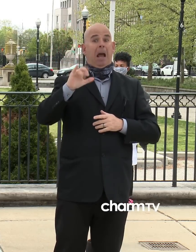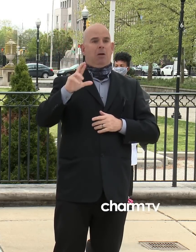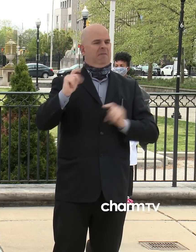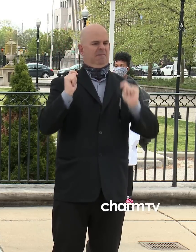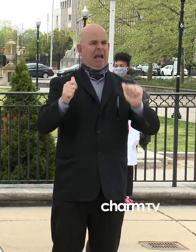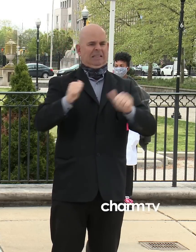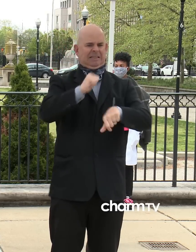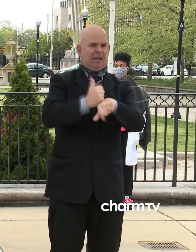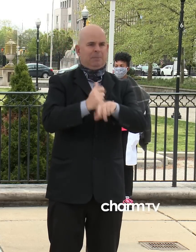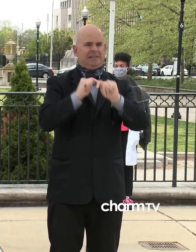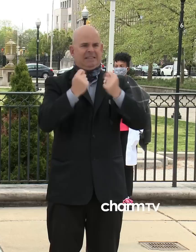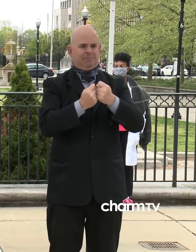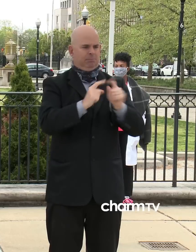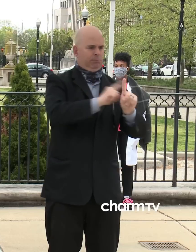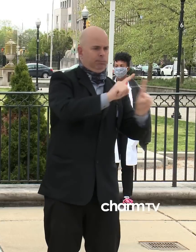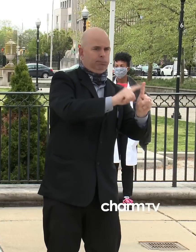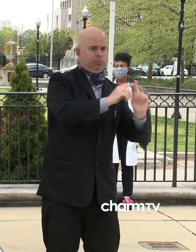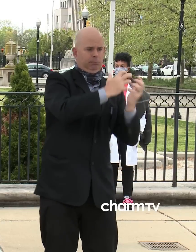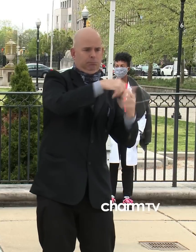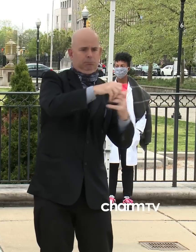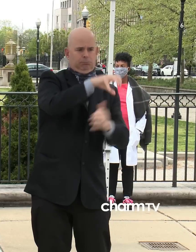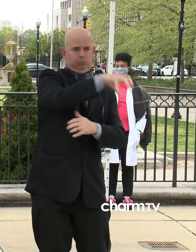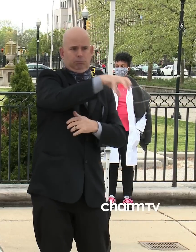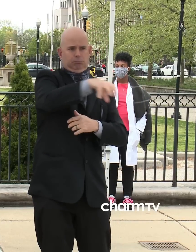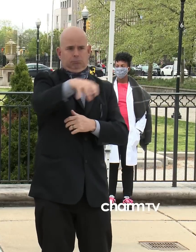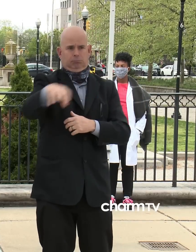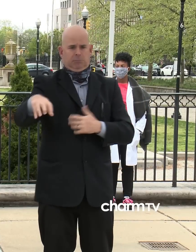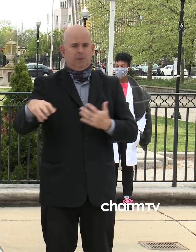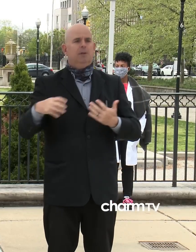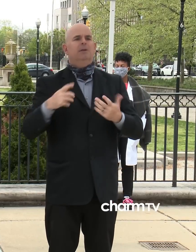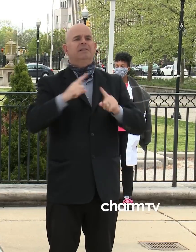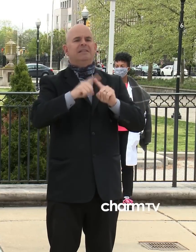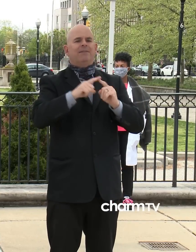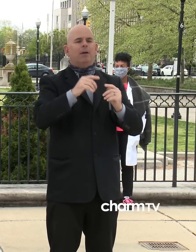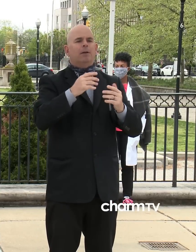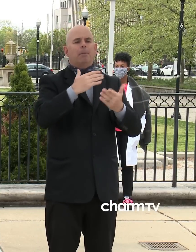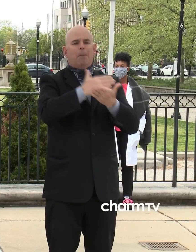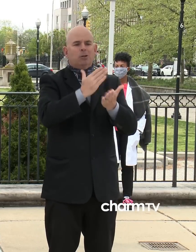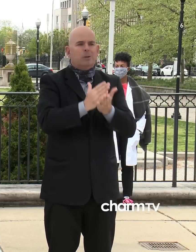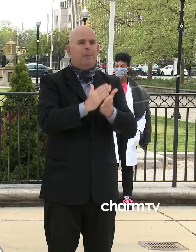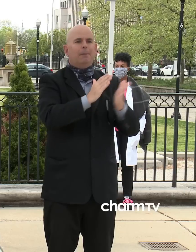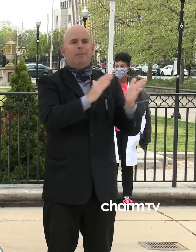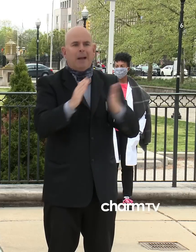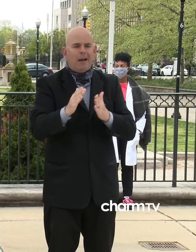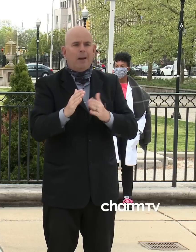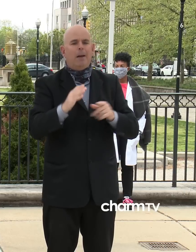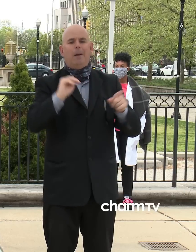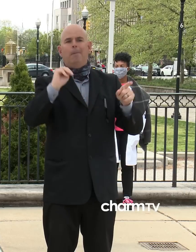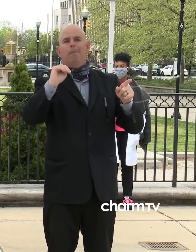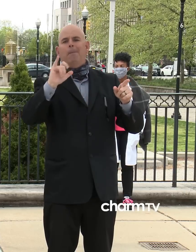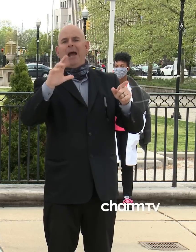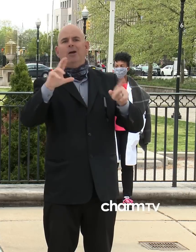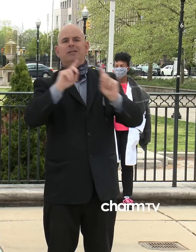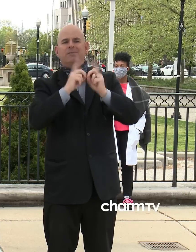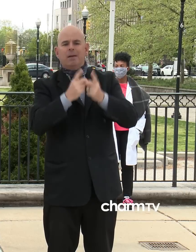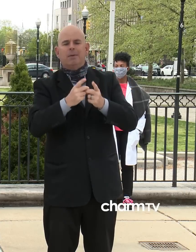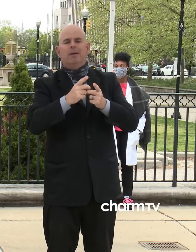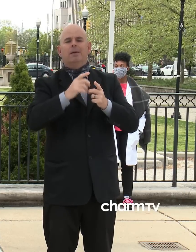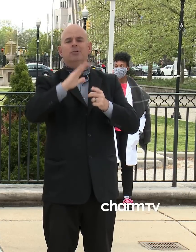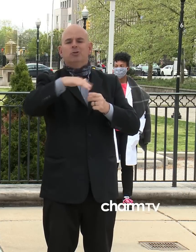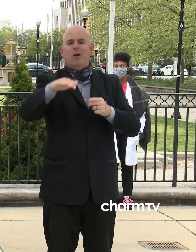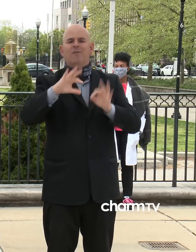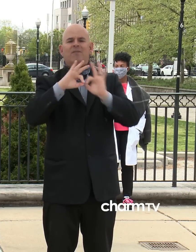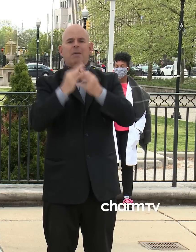of Planning and the Mayor's Office of Children and Family Success to develop a 60-day plan of action. The